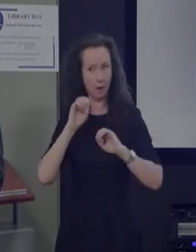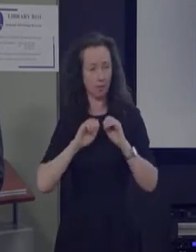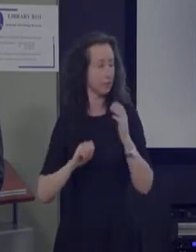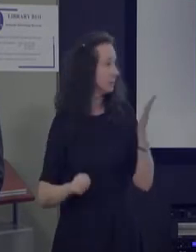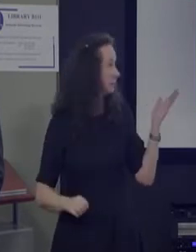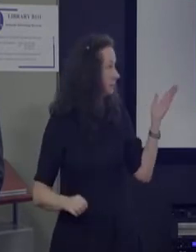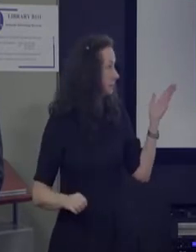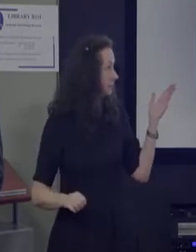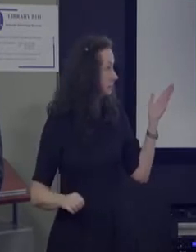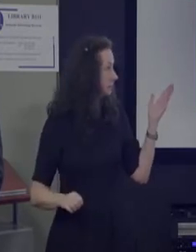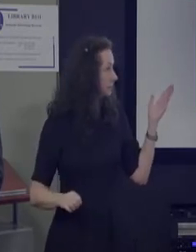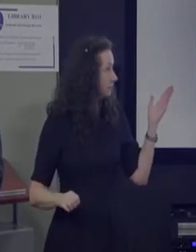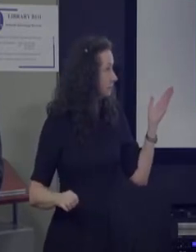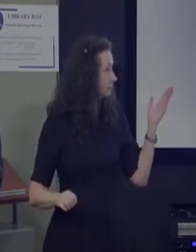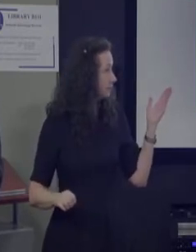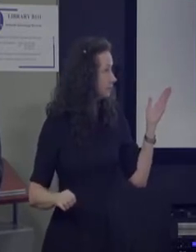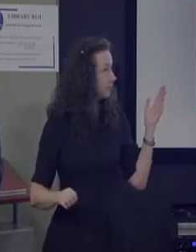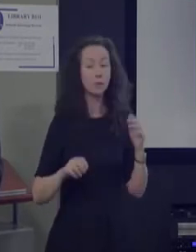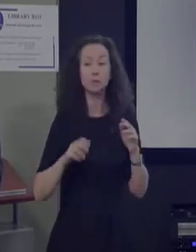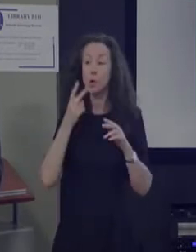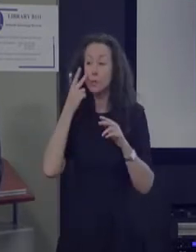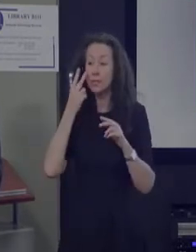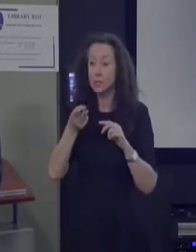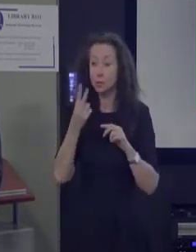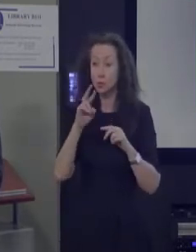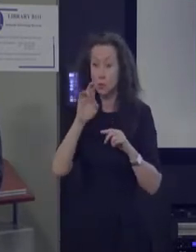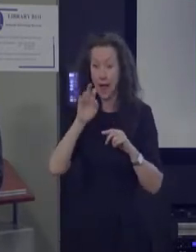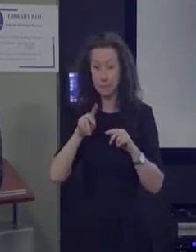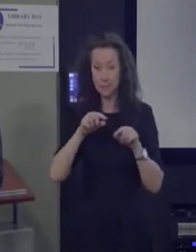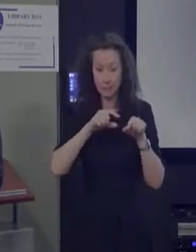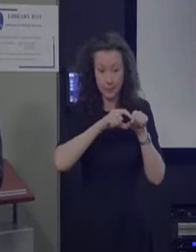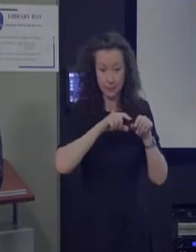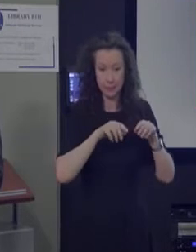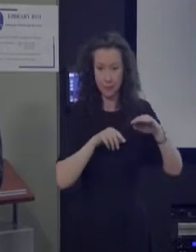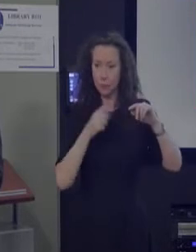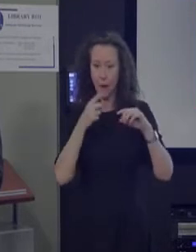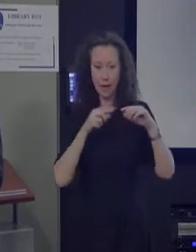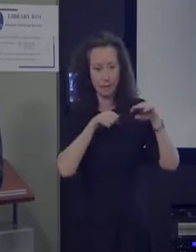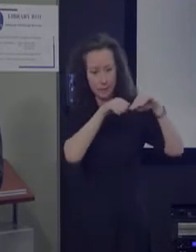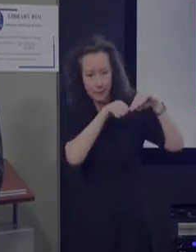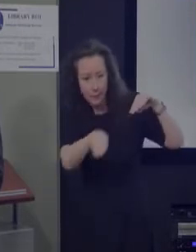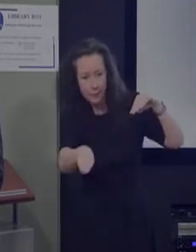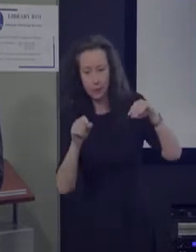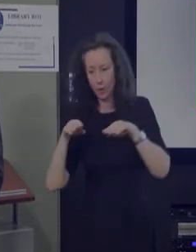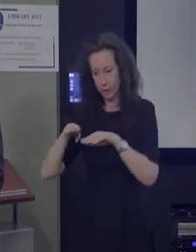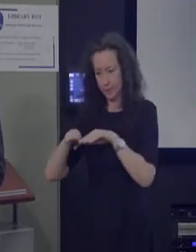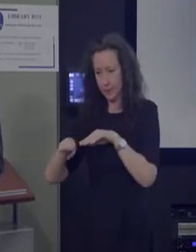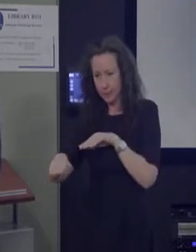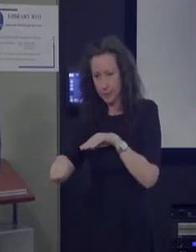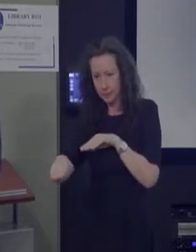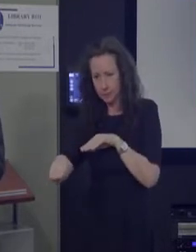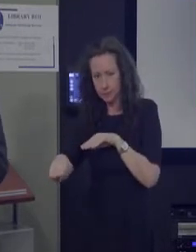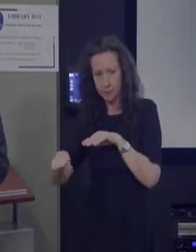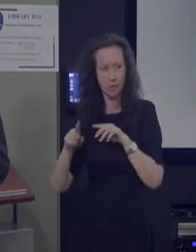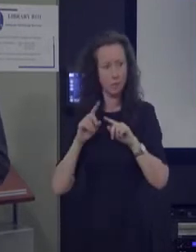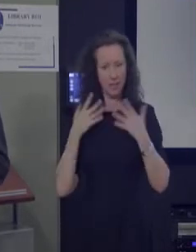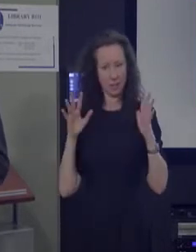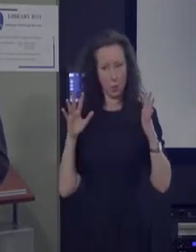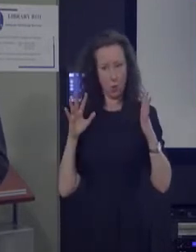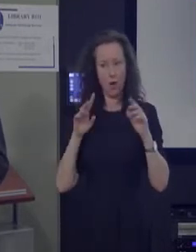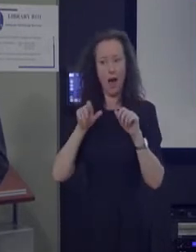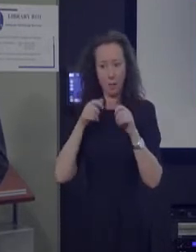This ramp is a low ramp. This ramp is a high ramp. They're both starting at the high part, they're going to have a